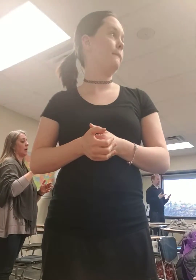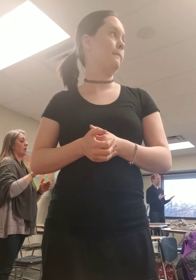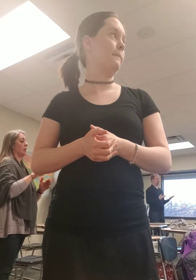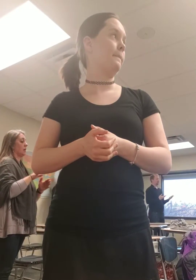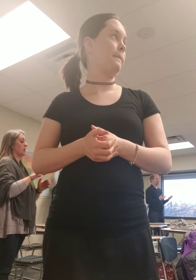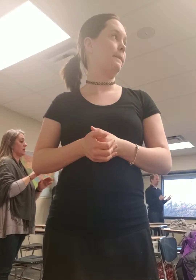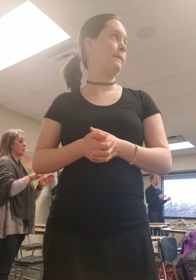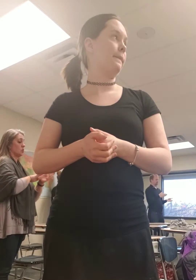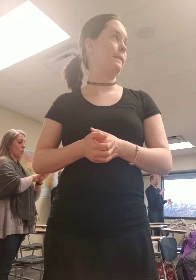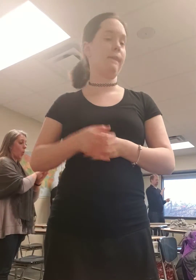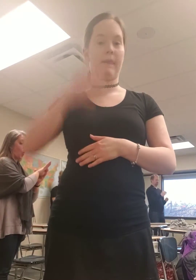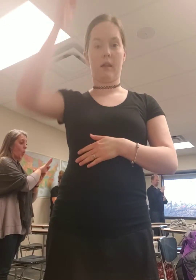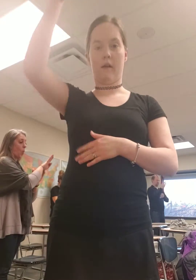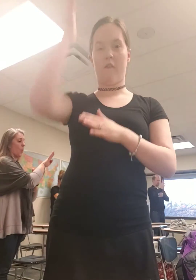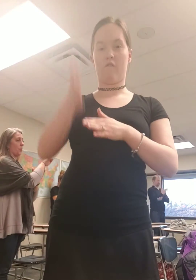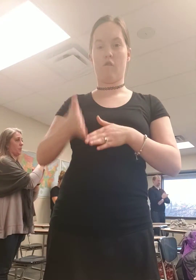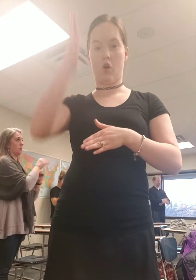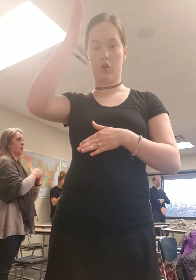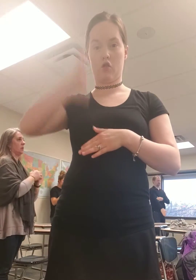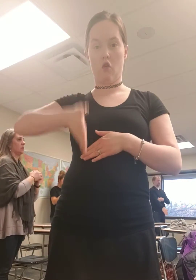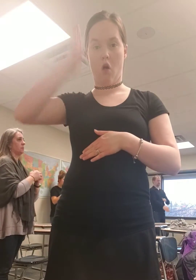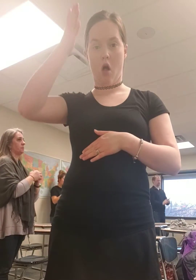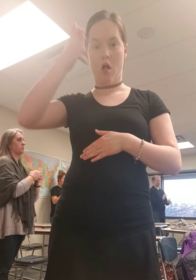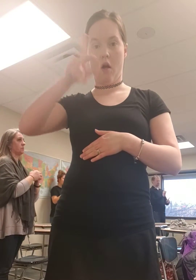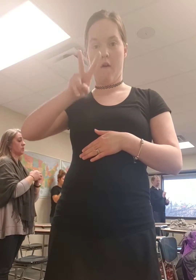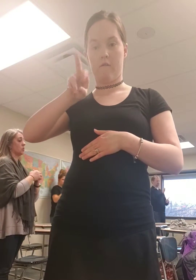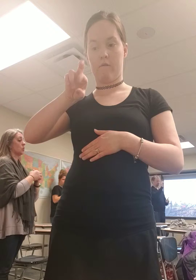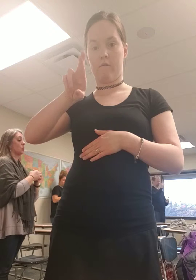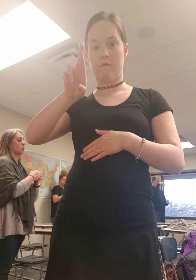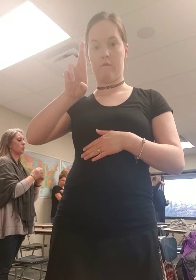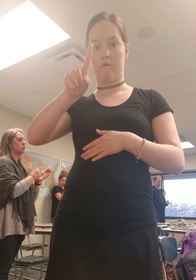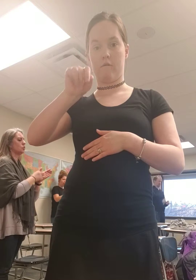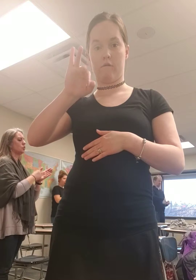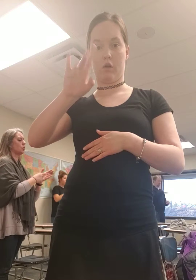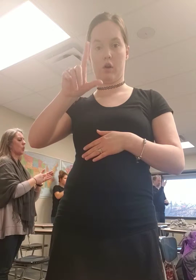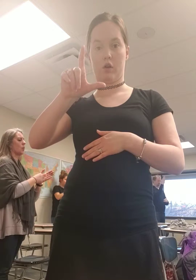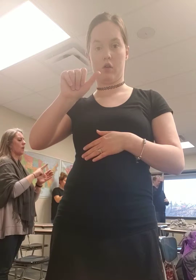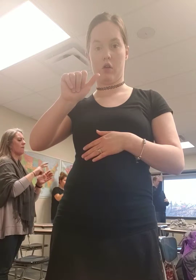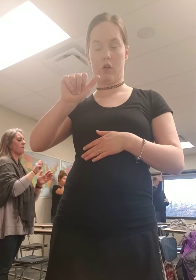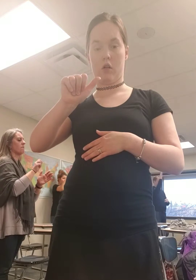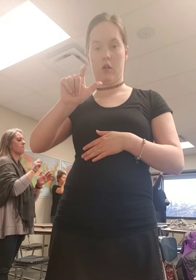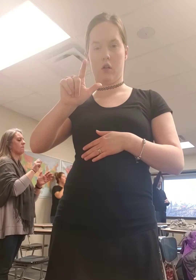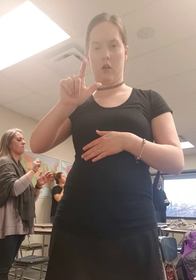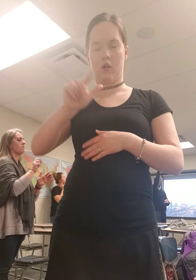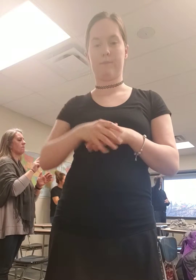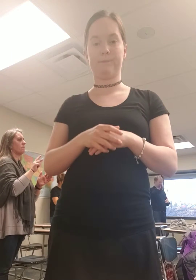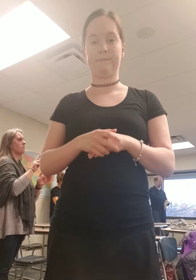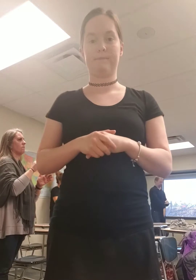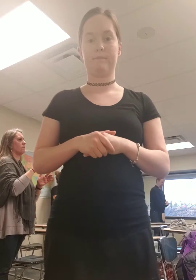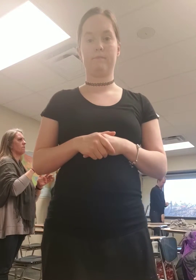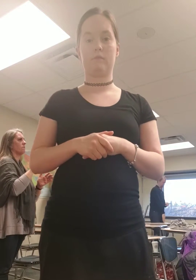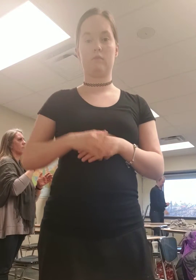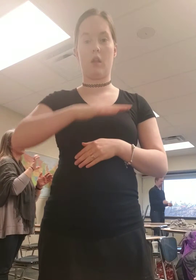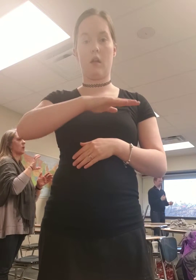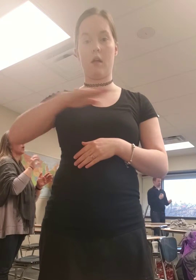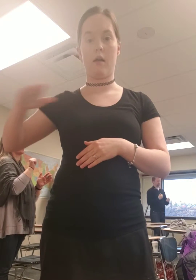vertical? So it's straight up and down. So anything that's non-vertical, which means it's not going to be straight up and down, we can see how the distance between any 2